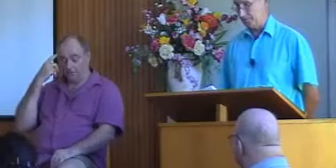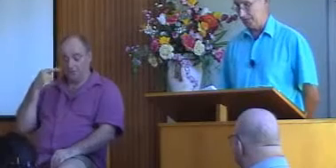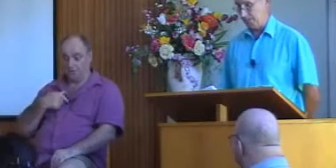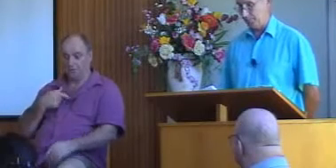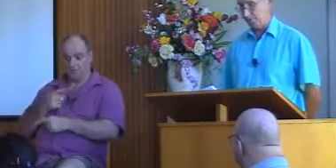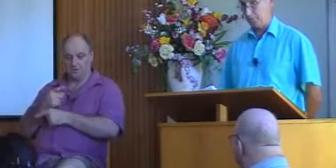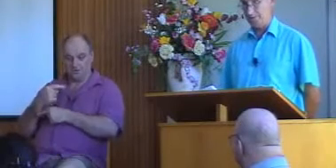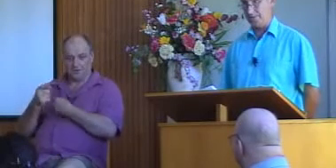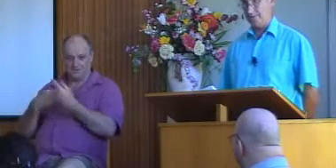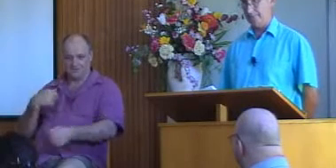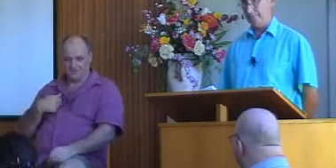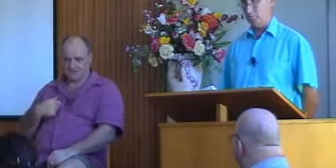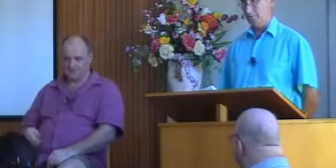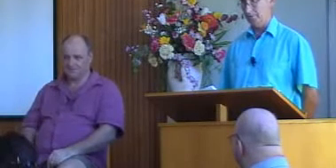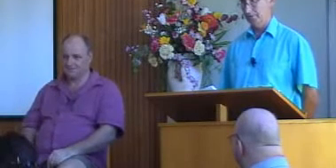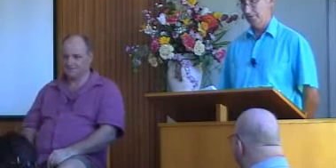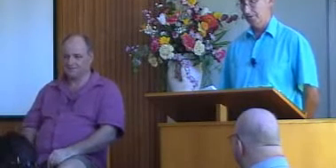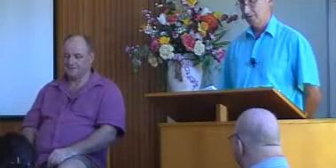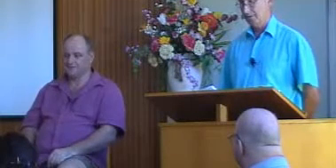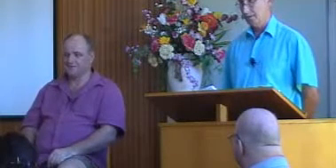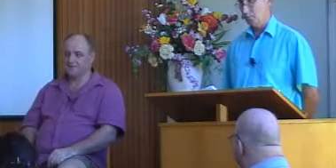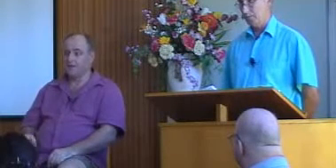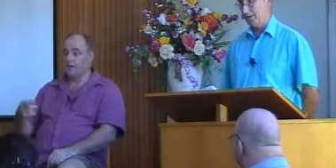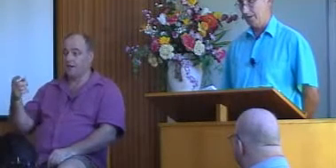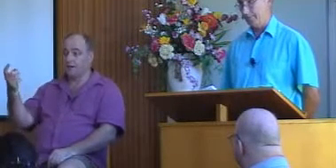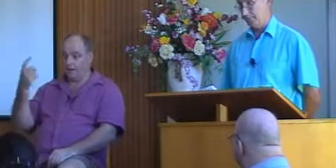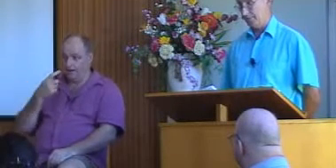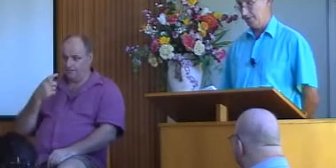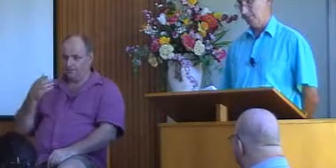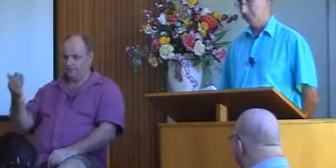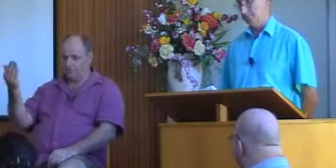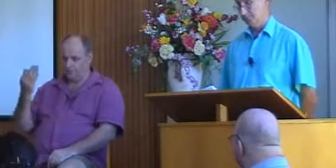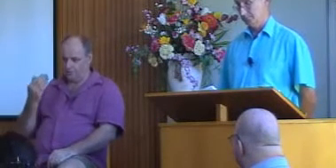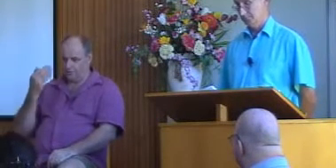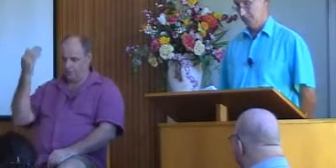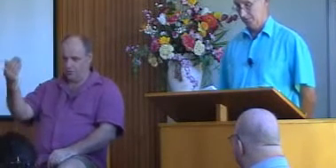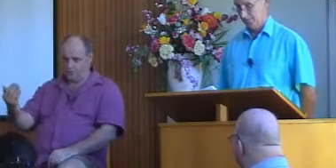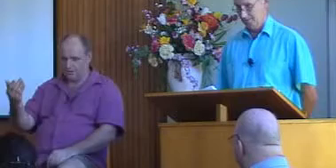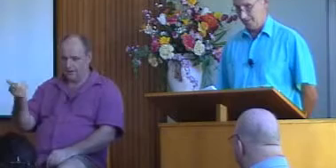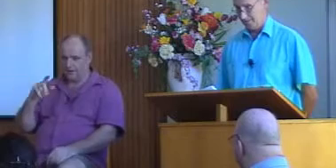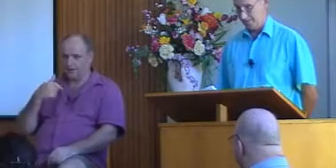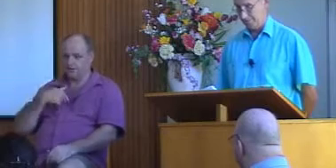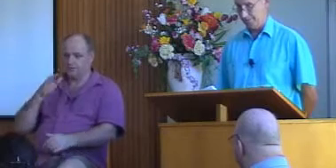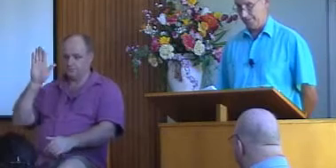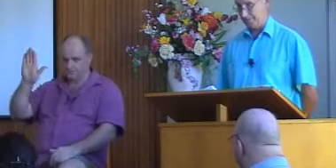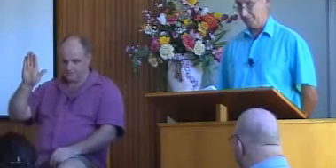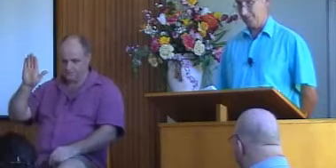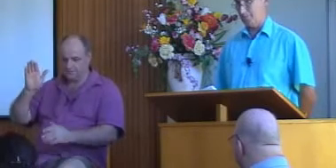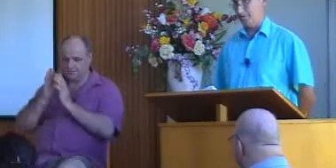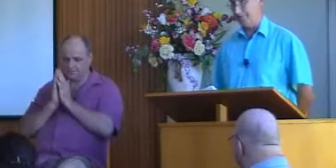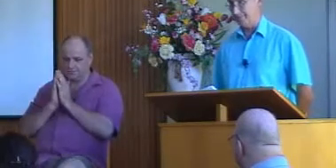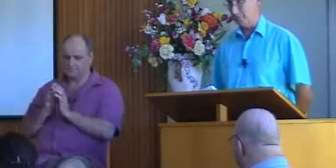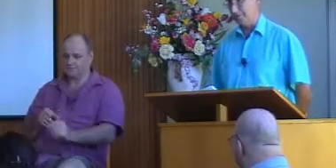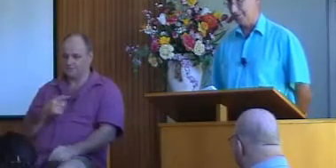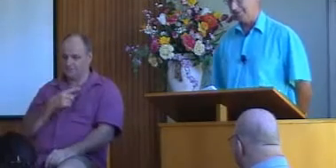And he said, if that person would like to come forward, I will pray over them and heal them. And I thought, my gosh, there's